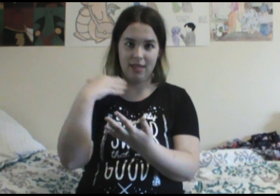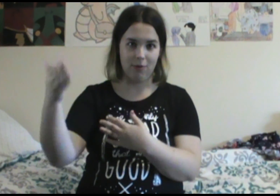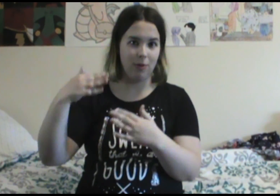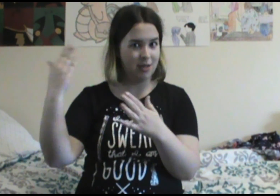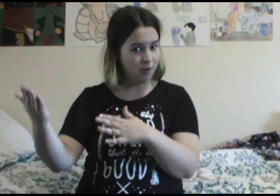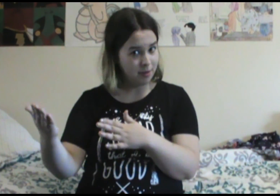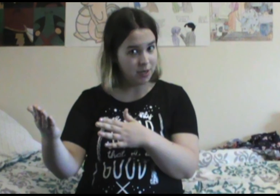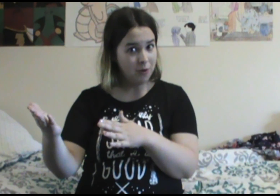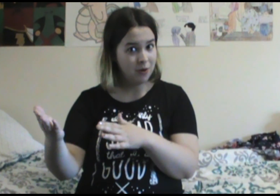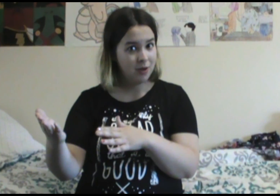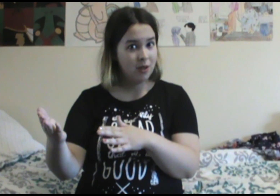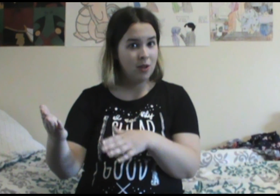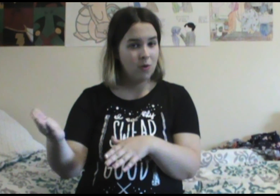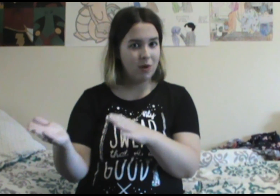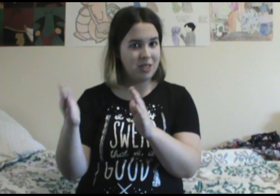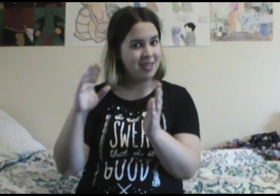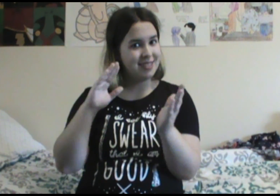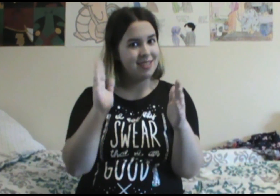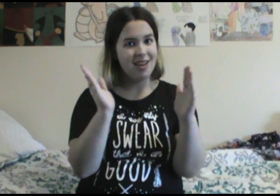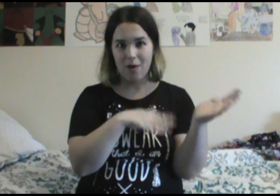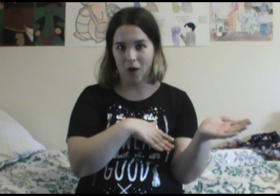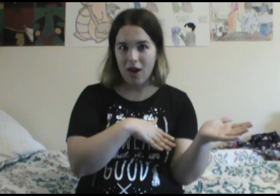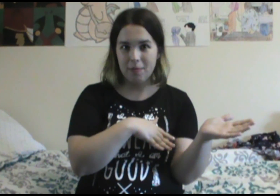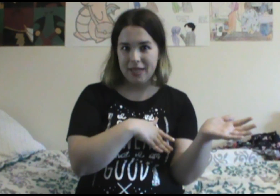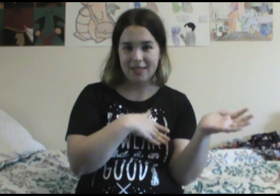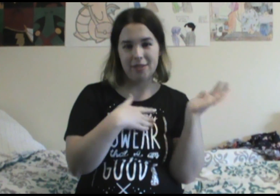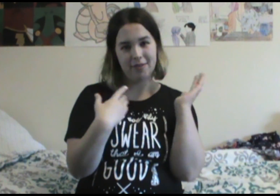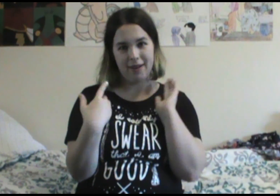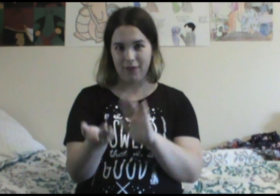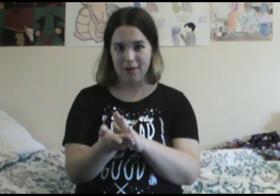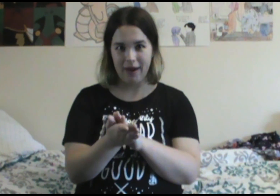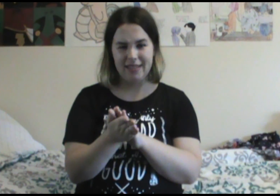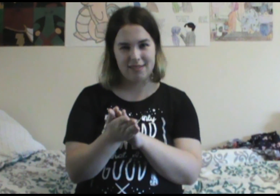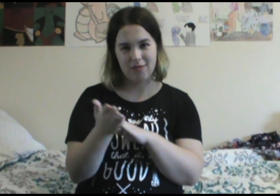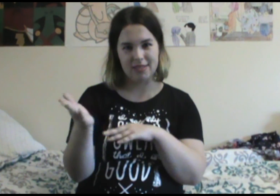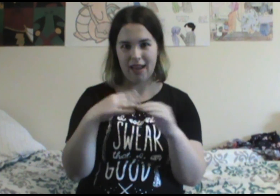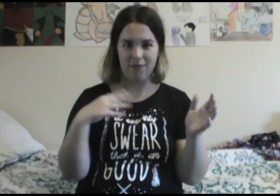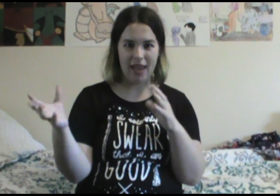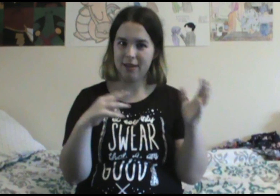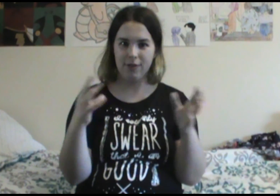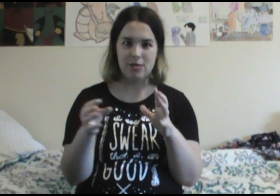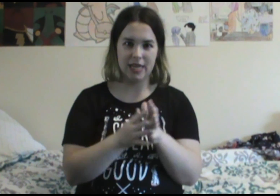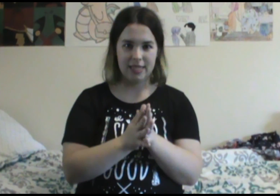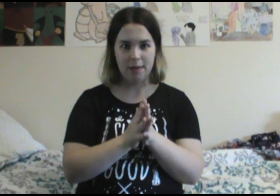Evil Queen told him to. Which he's not wrong, but he's also not fully right, so it's kind of that confusion in this